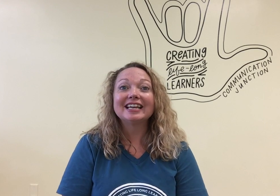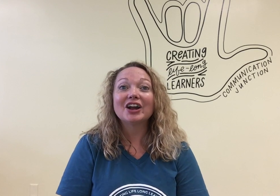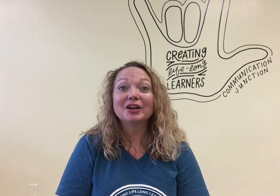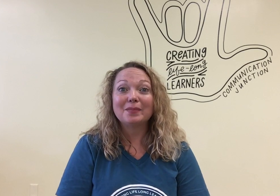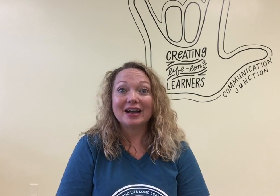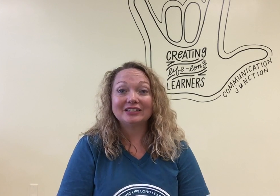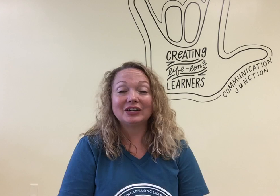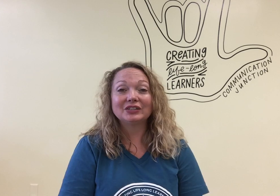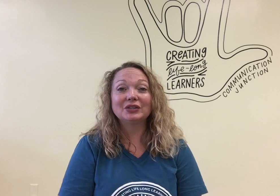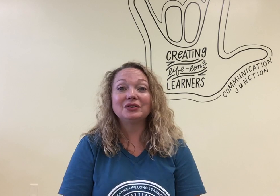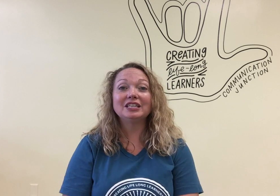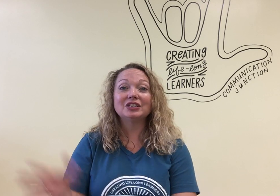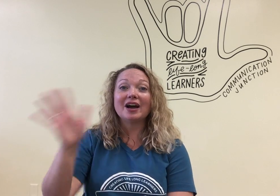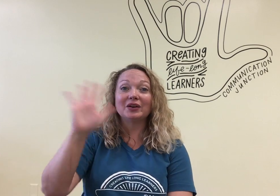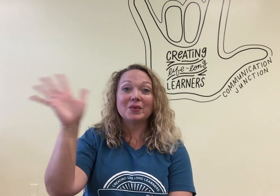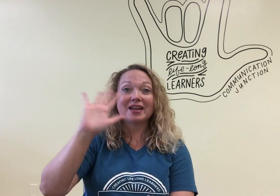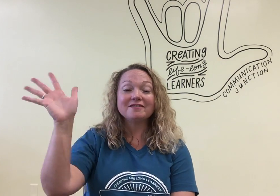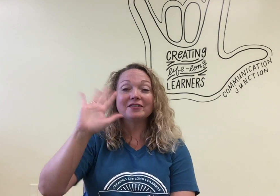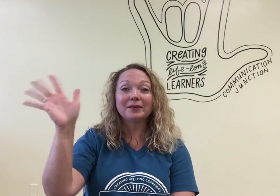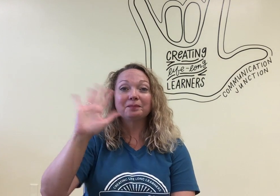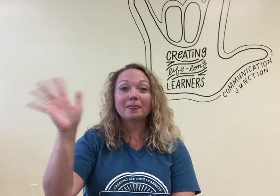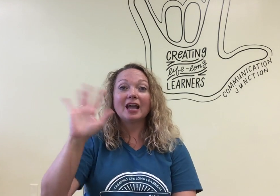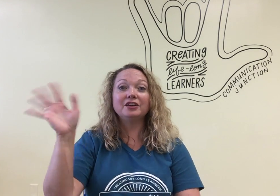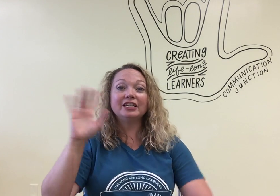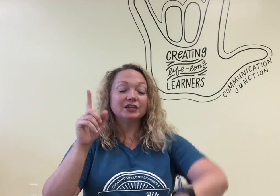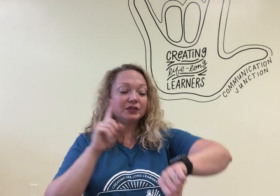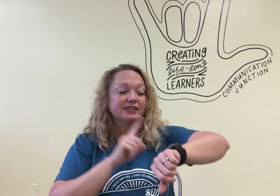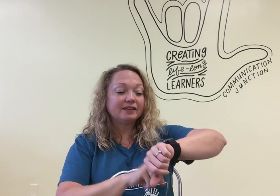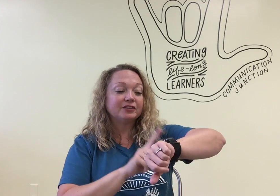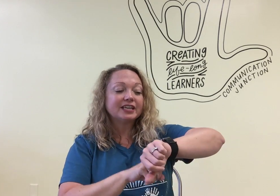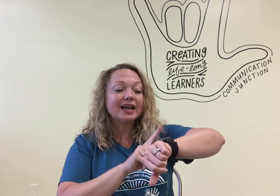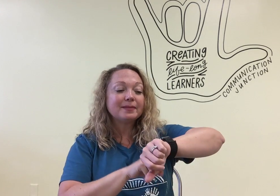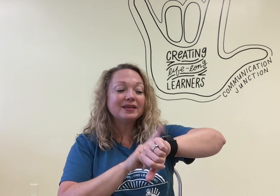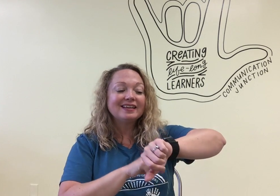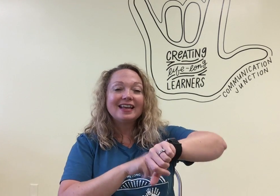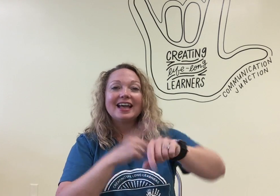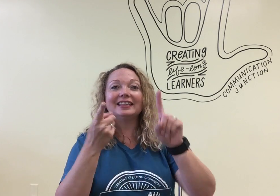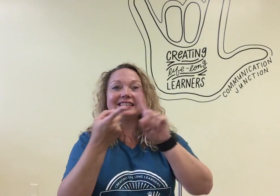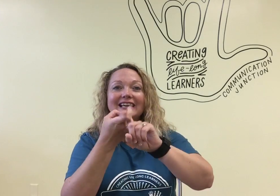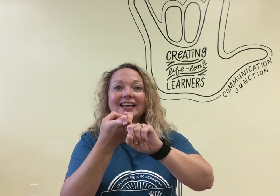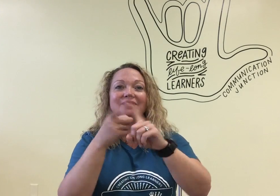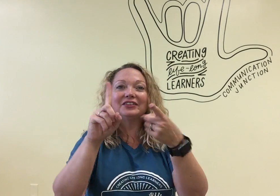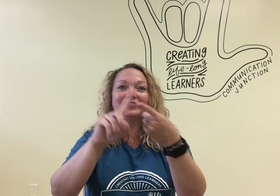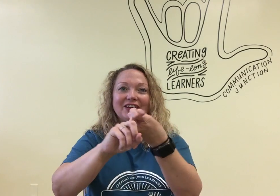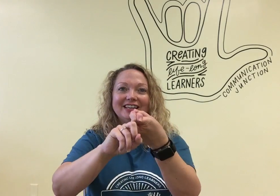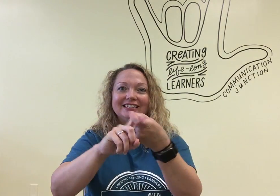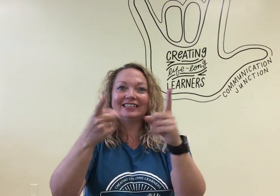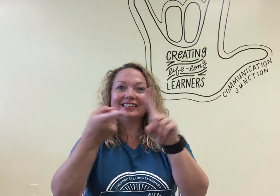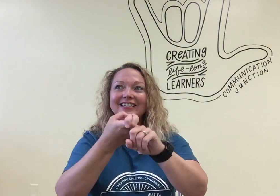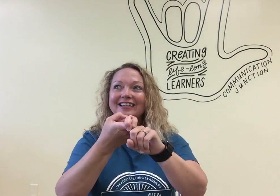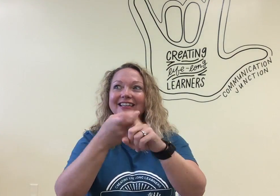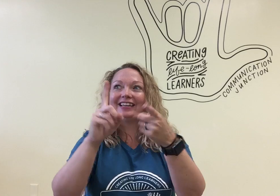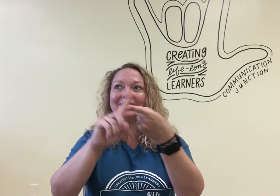our goodbye song. So you need to know how to wave, and you need to know the sign for time and the sign for friend. Here we